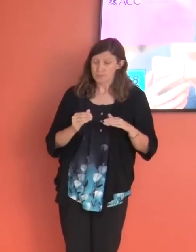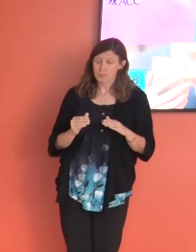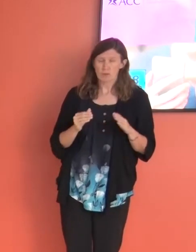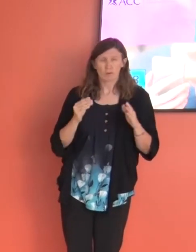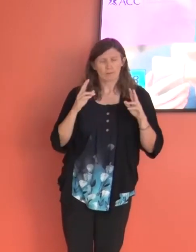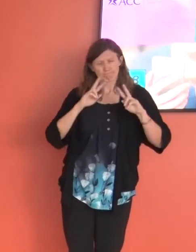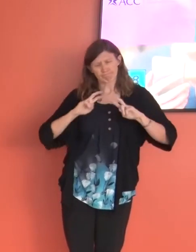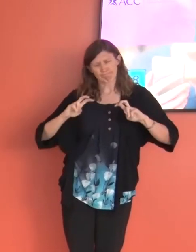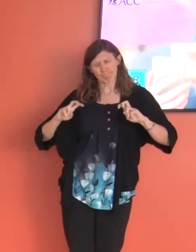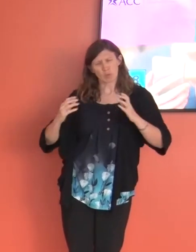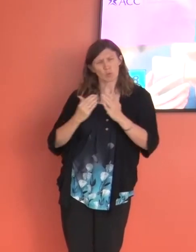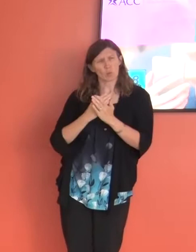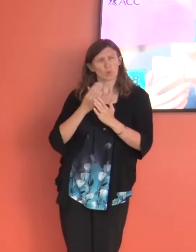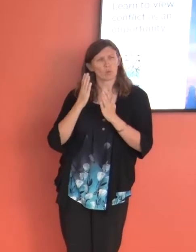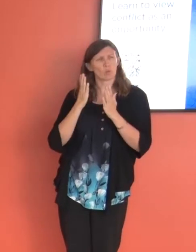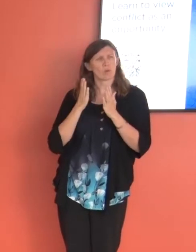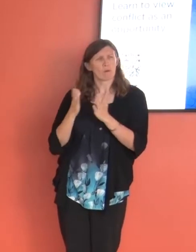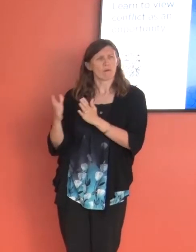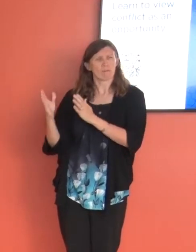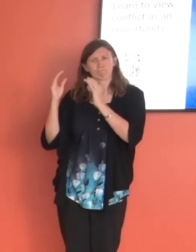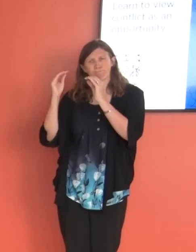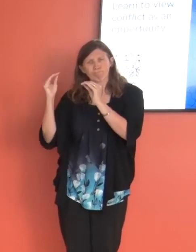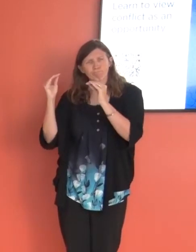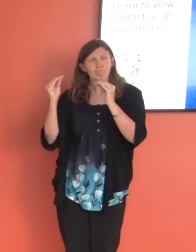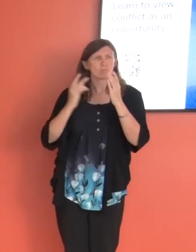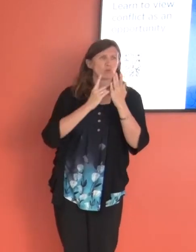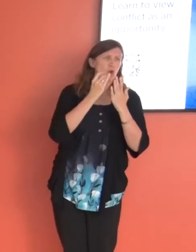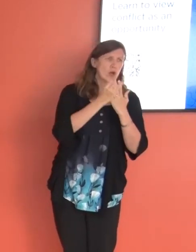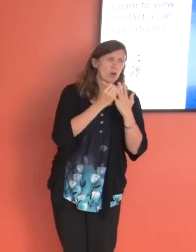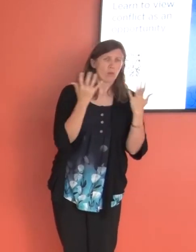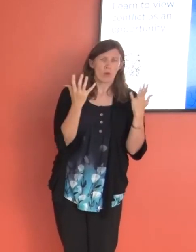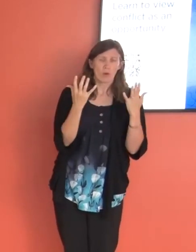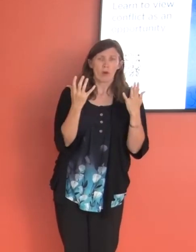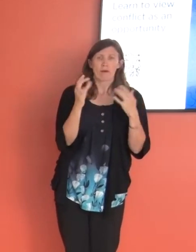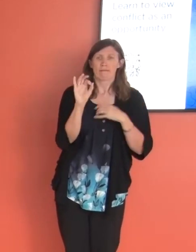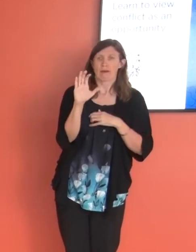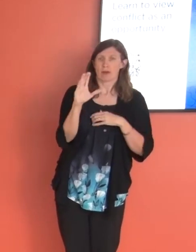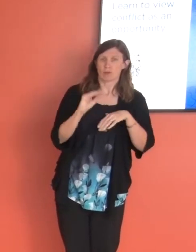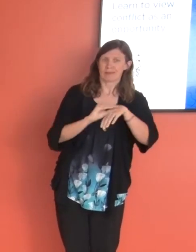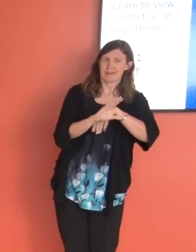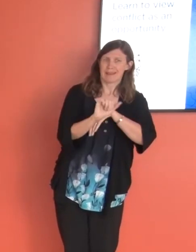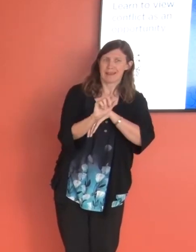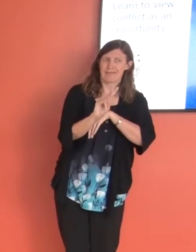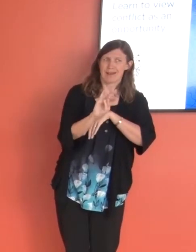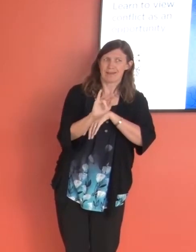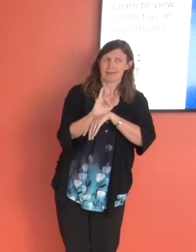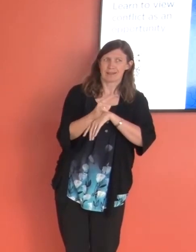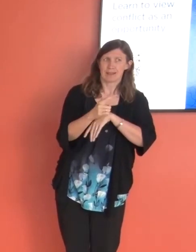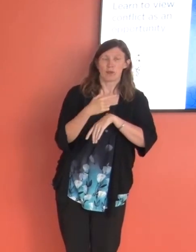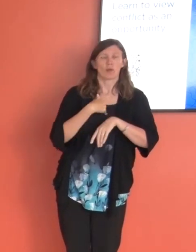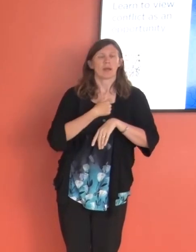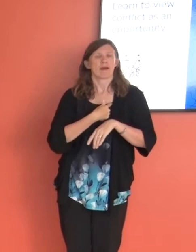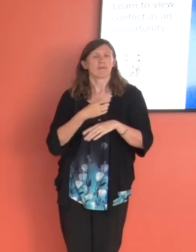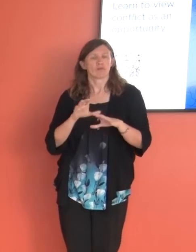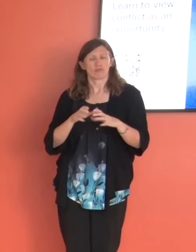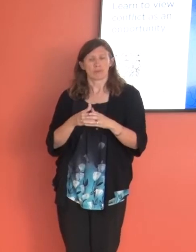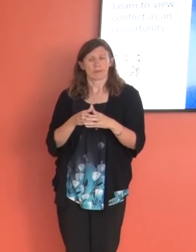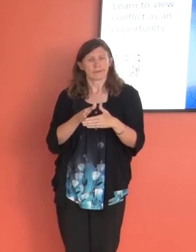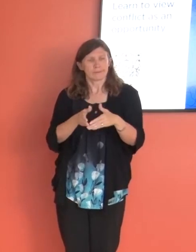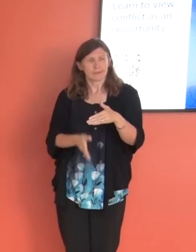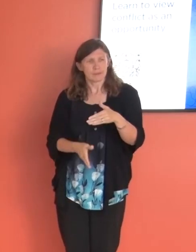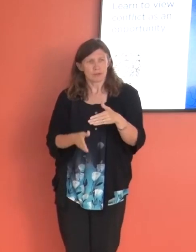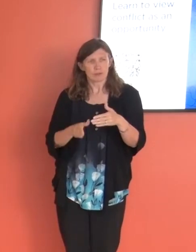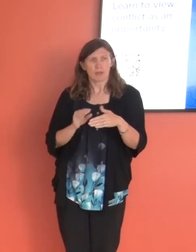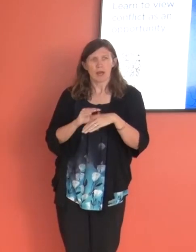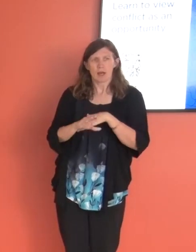ways, one of the other projects that we are working on is faculty advising. We have a group of completion counselors that were in student